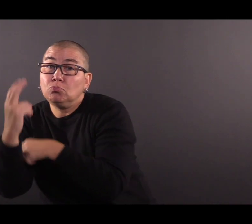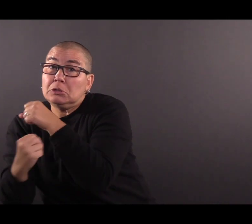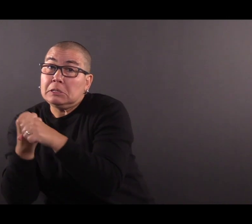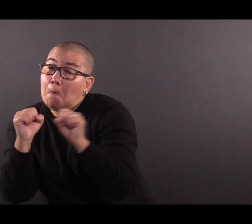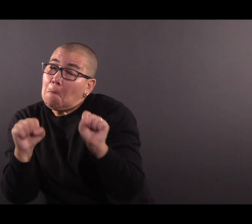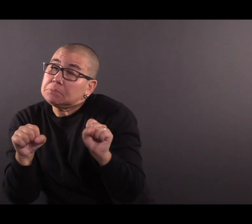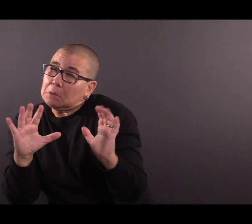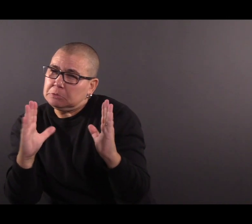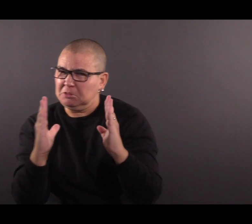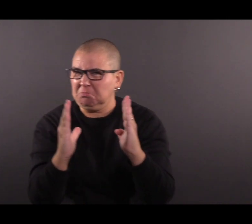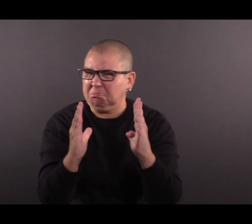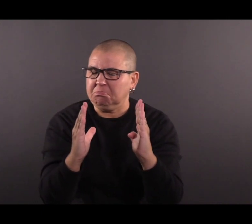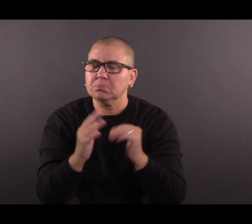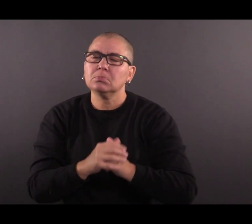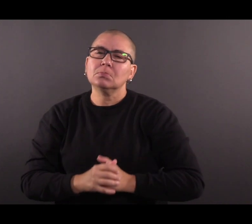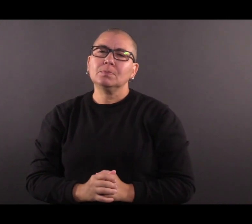months.